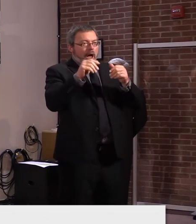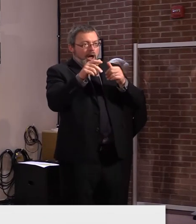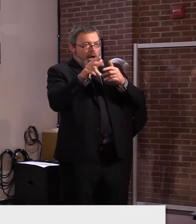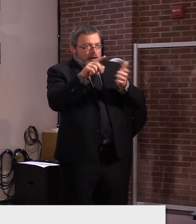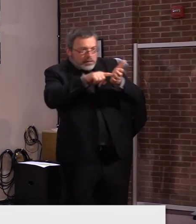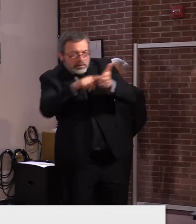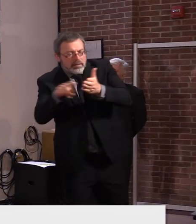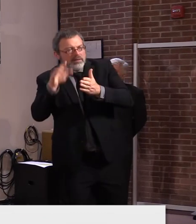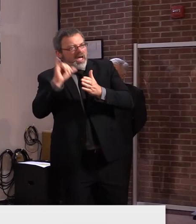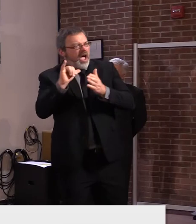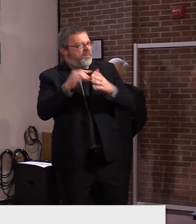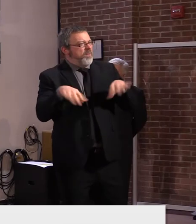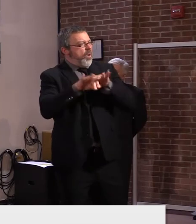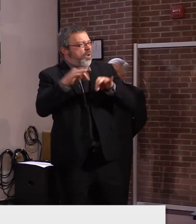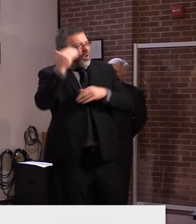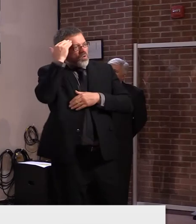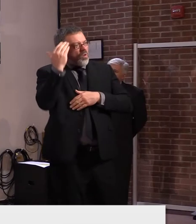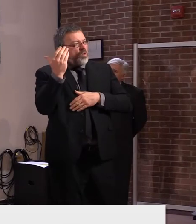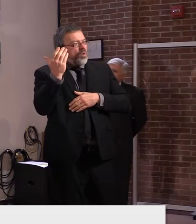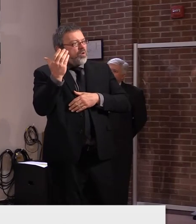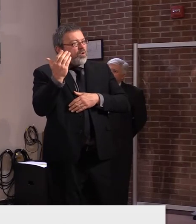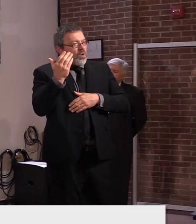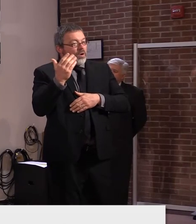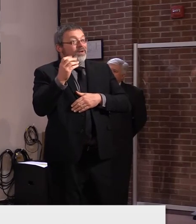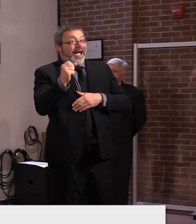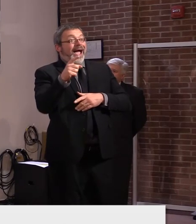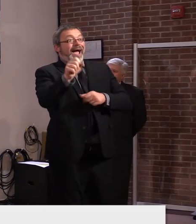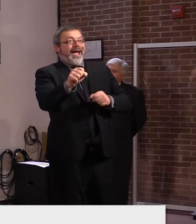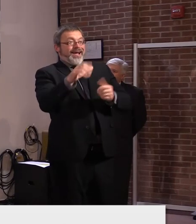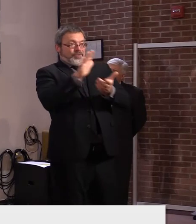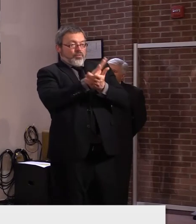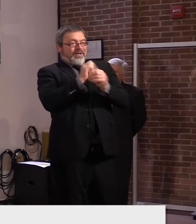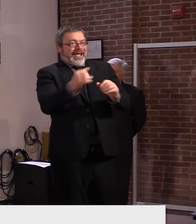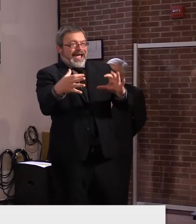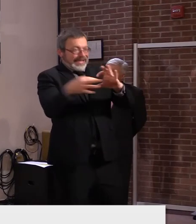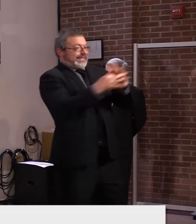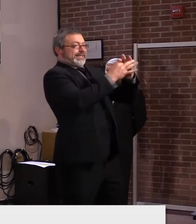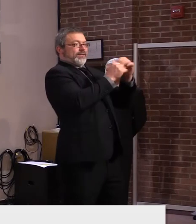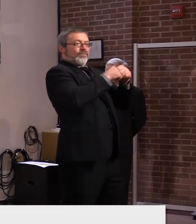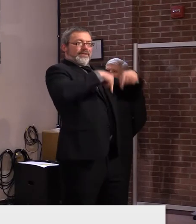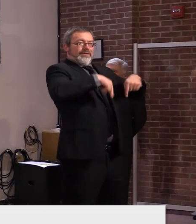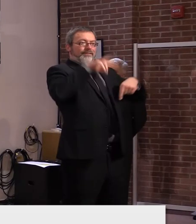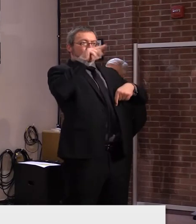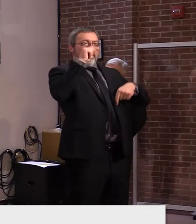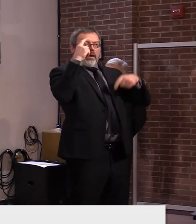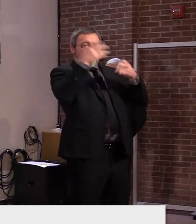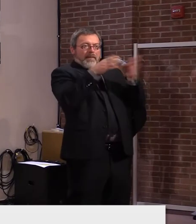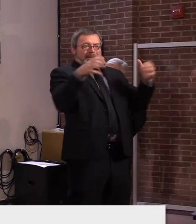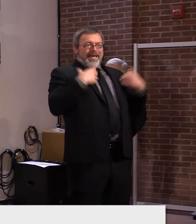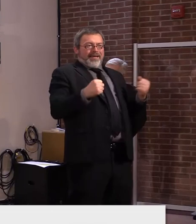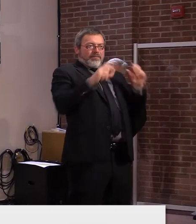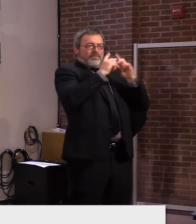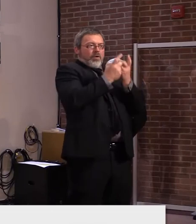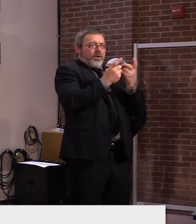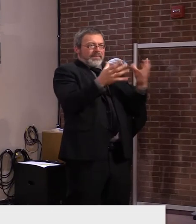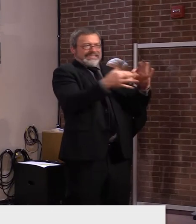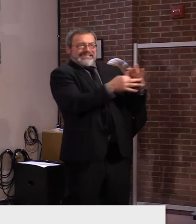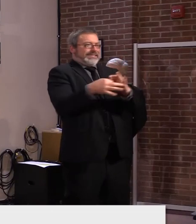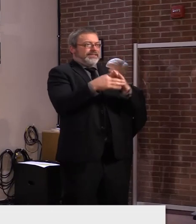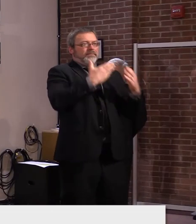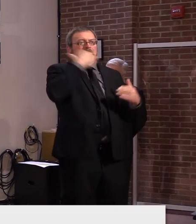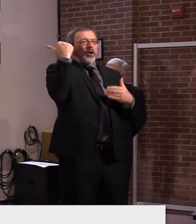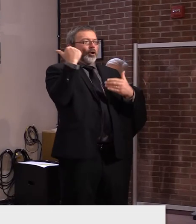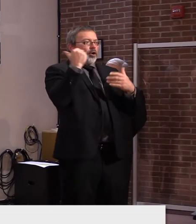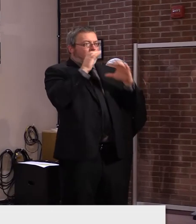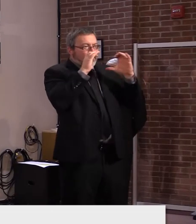kind of resolve this issue. And we'll be announcing later today that they are able to use the information to inform their decision making, but it